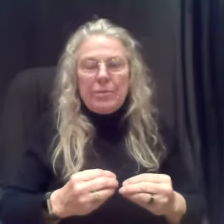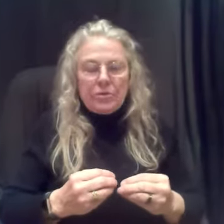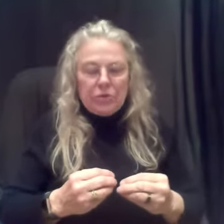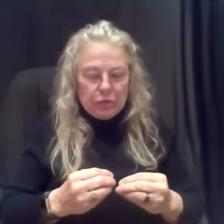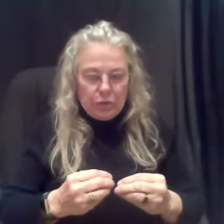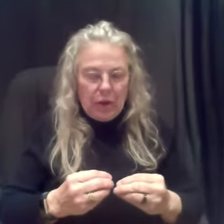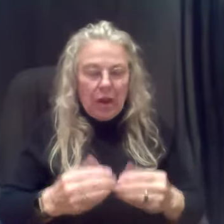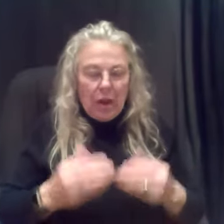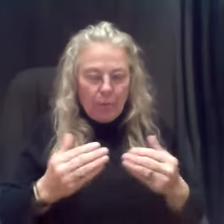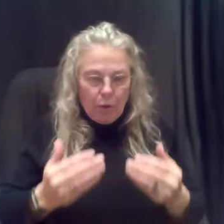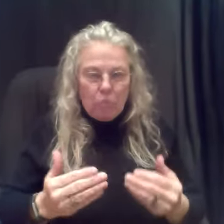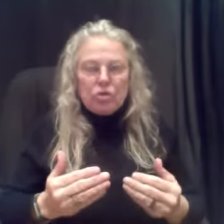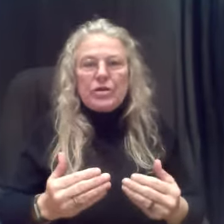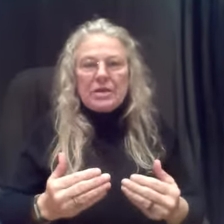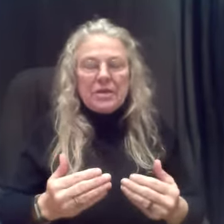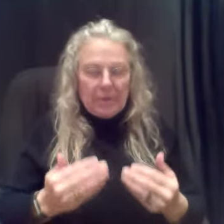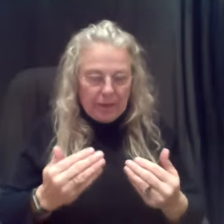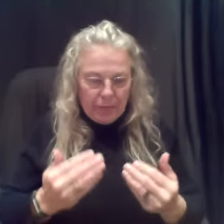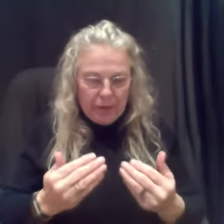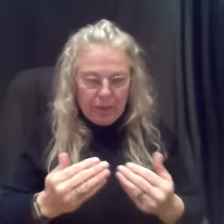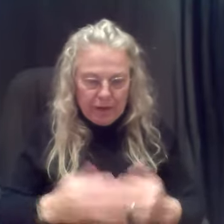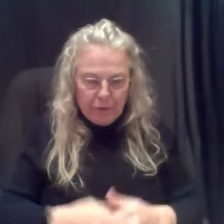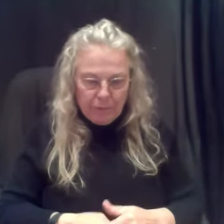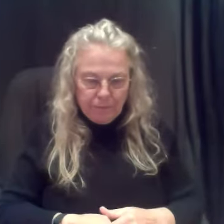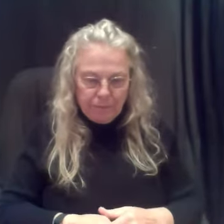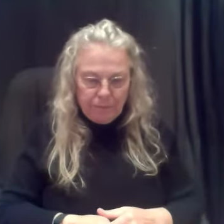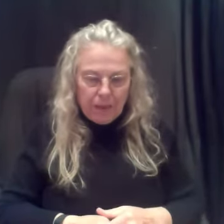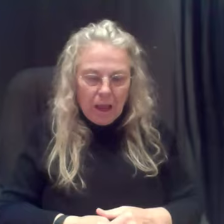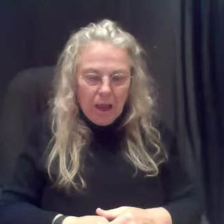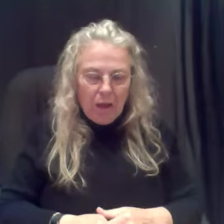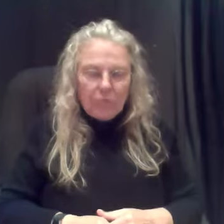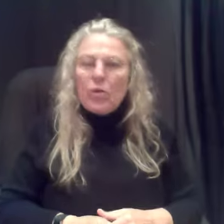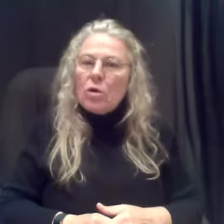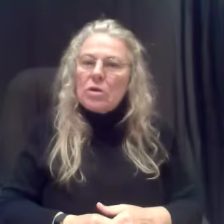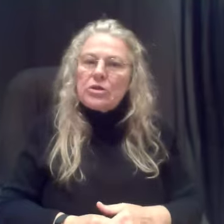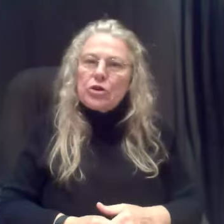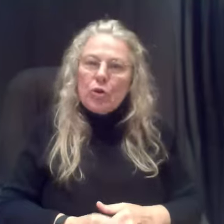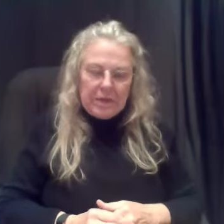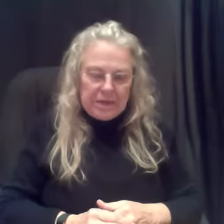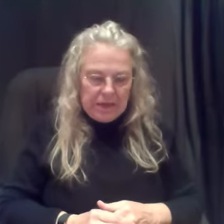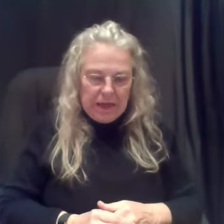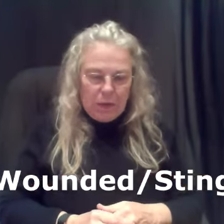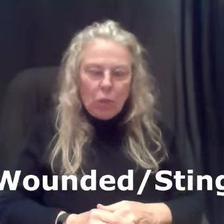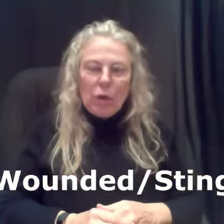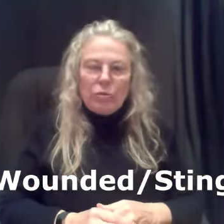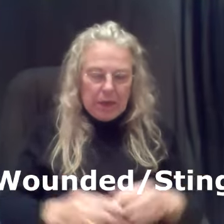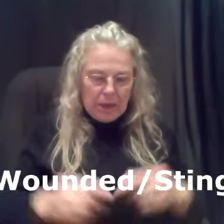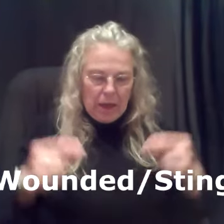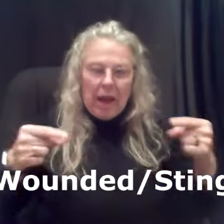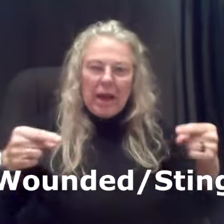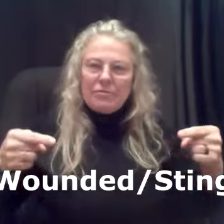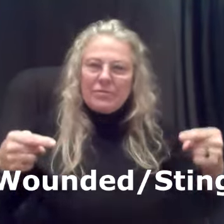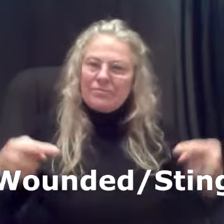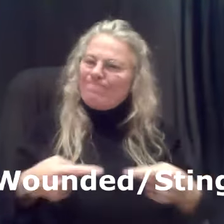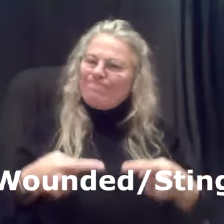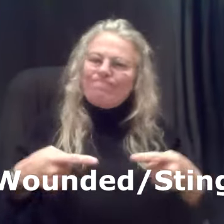to approach this a little bit better. The words that you're going to need, wounded, and